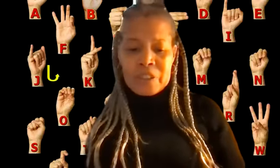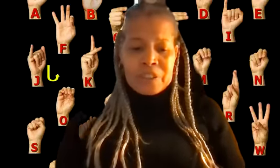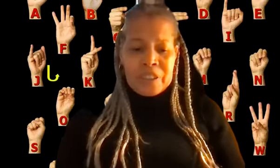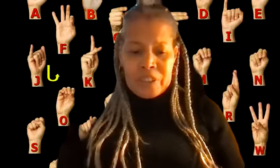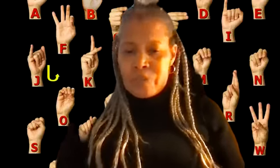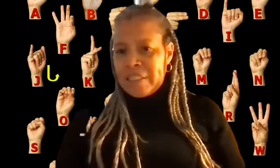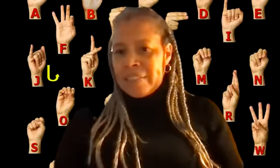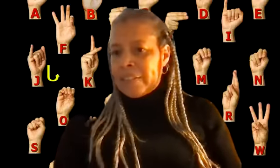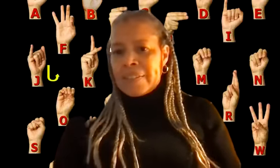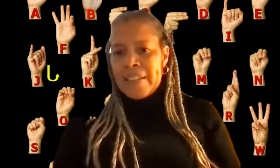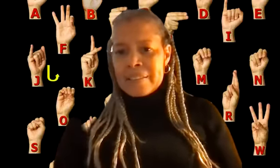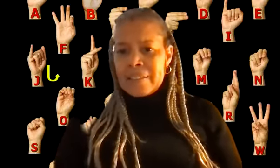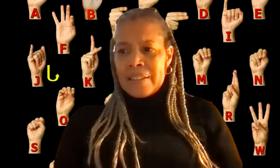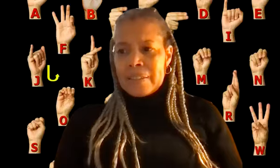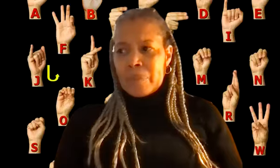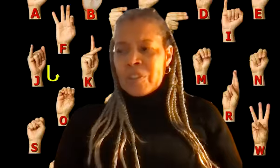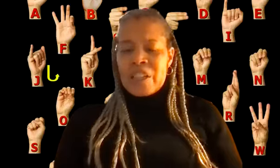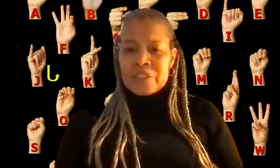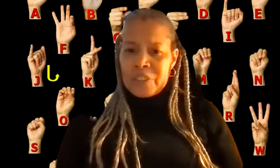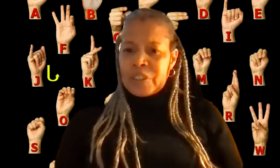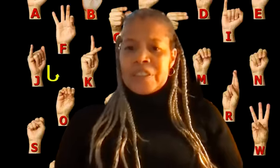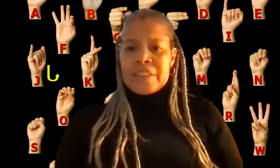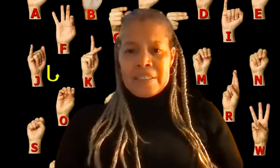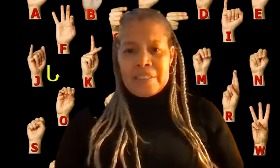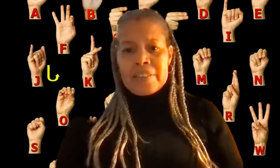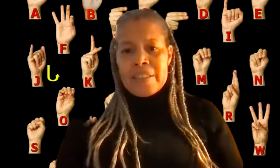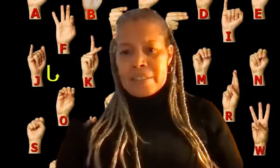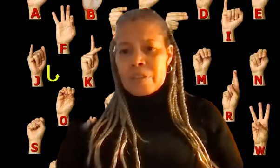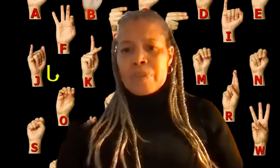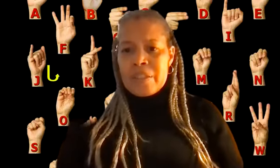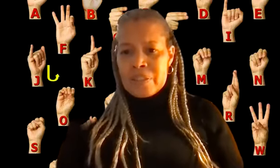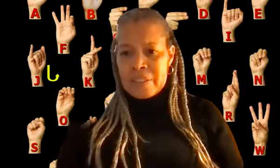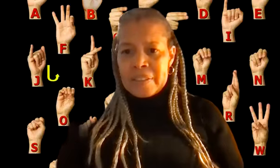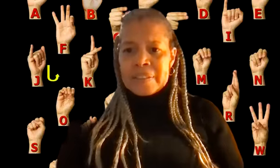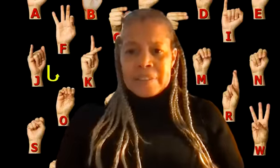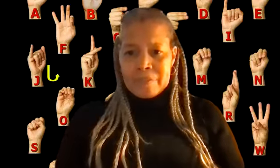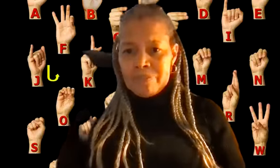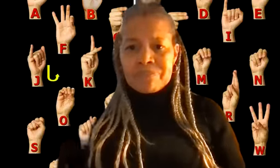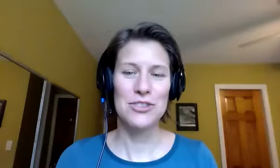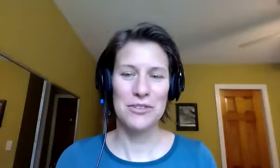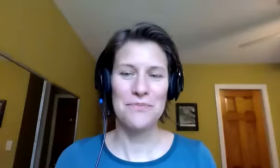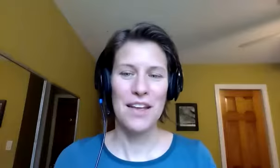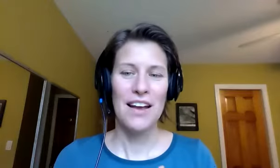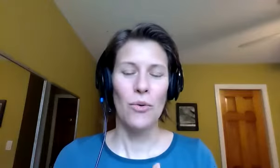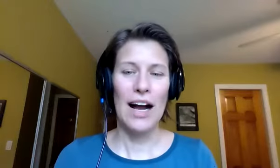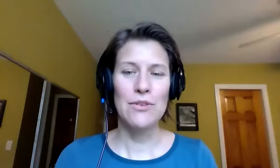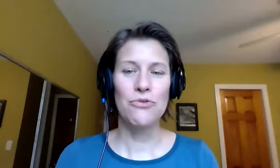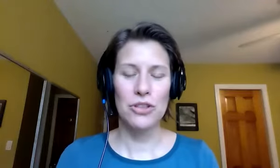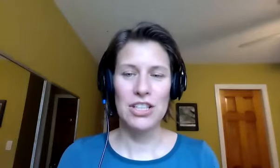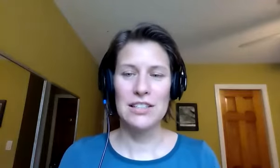Girl Scouts didn't really get their legs. Unlike the Boy Scouts, Girl Scouts didn't get their legs until many years later. Yeah, sure. Well, I was fortunate to